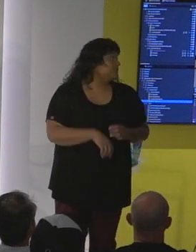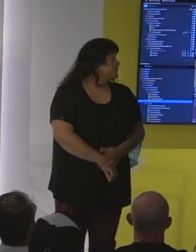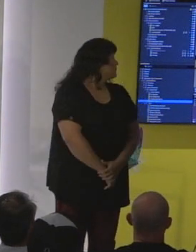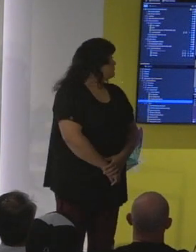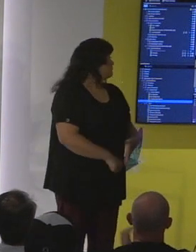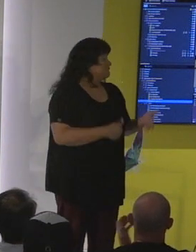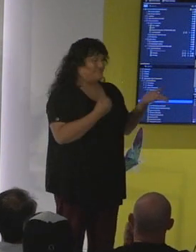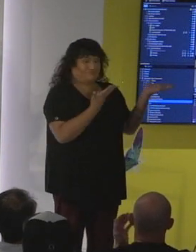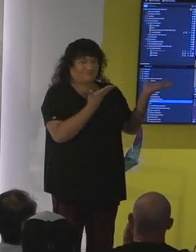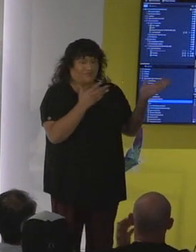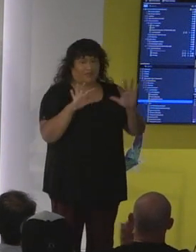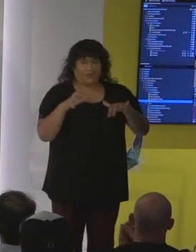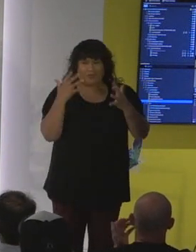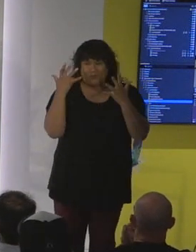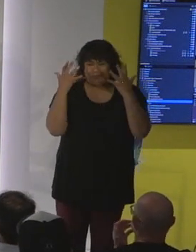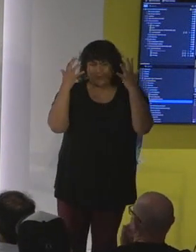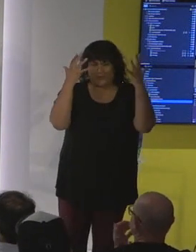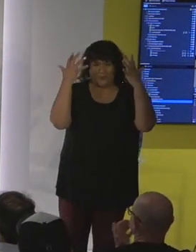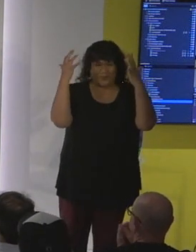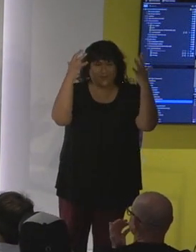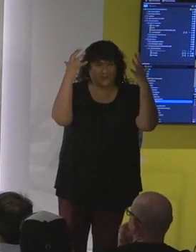Hey, can we get a round of applause?